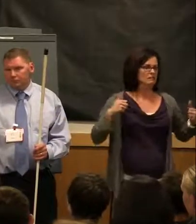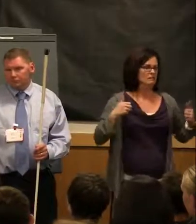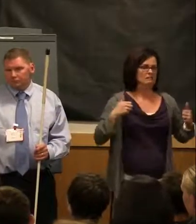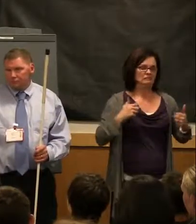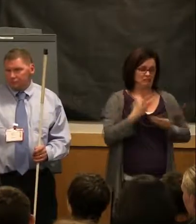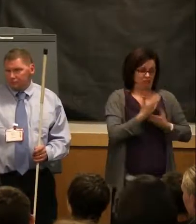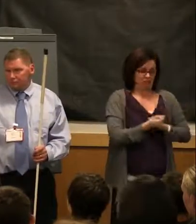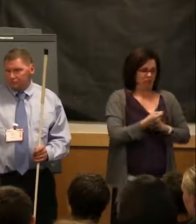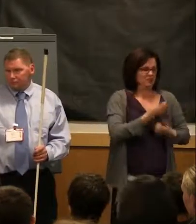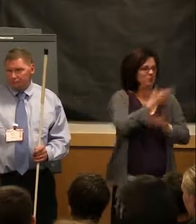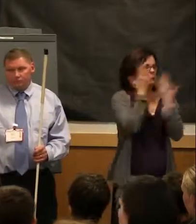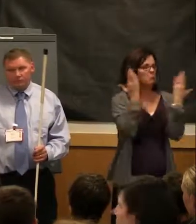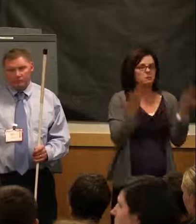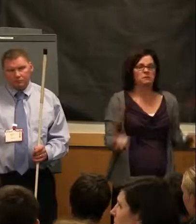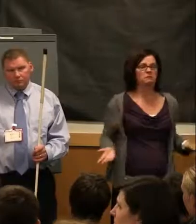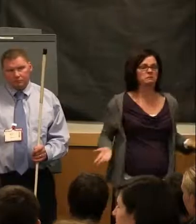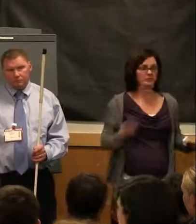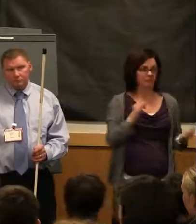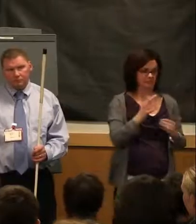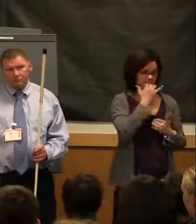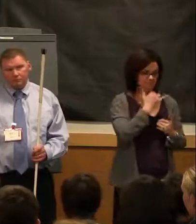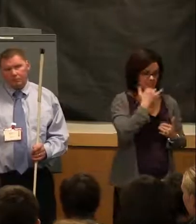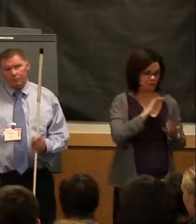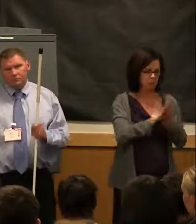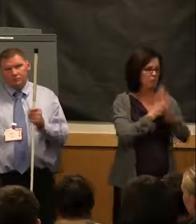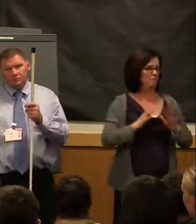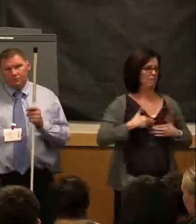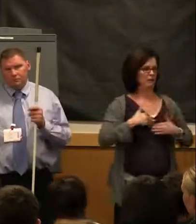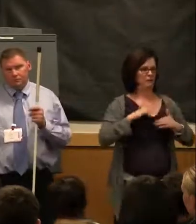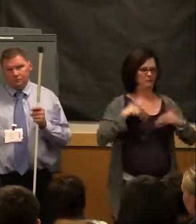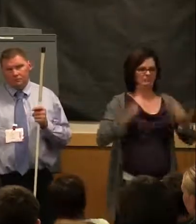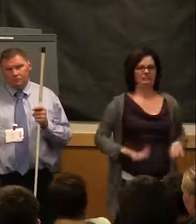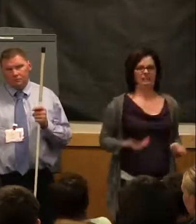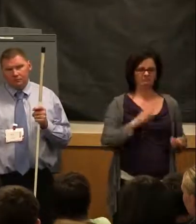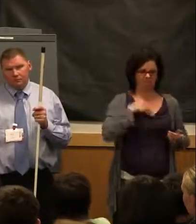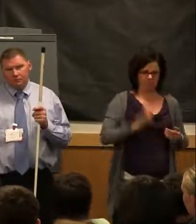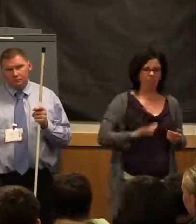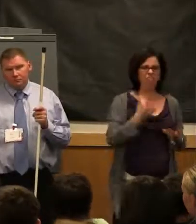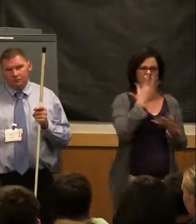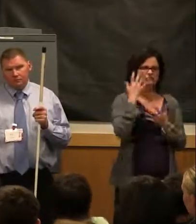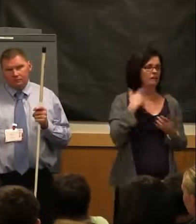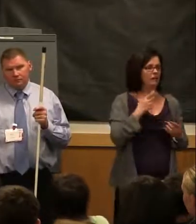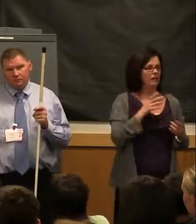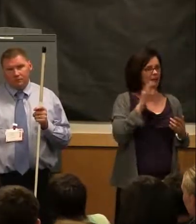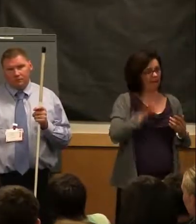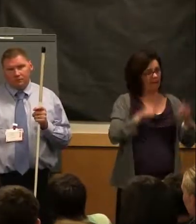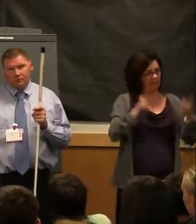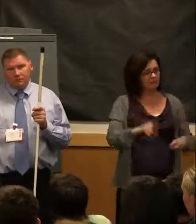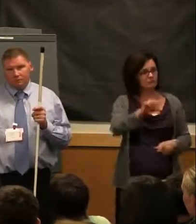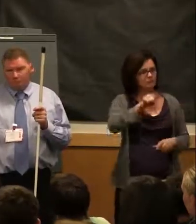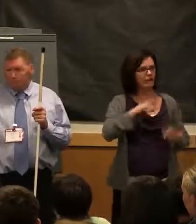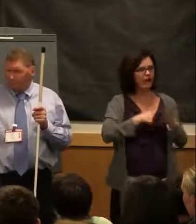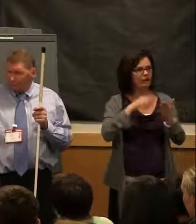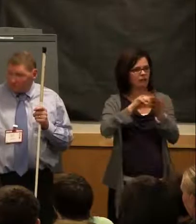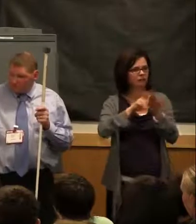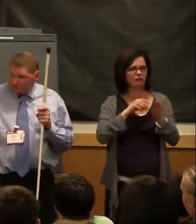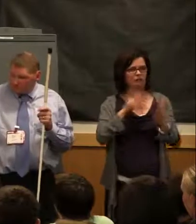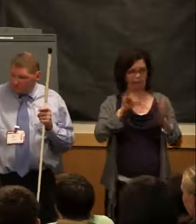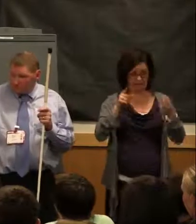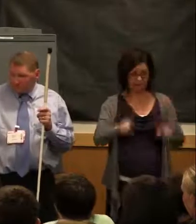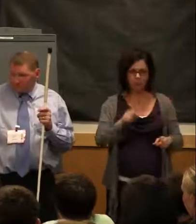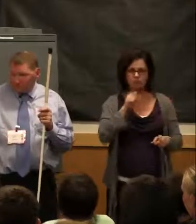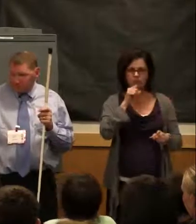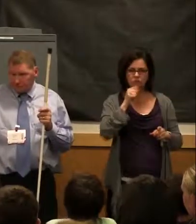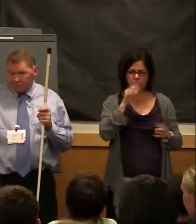lot of confidence in myself. When I made a mistake, I would get really upset, but I learned not to let those things bother me, and to just get